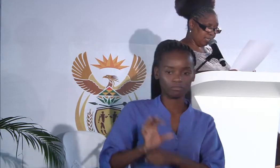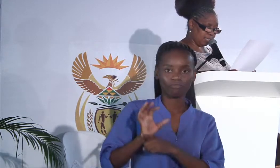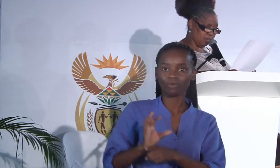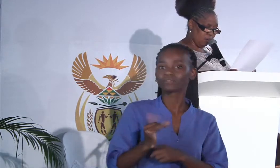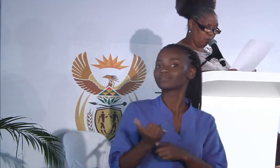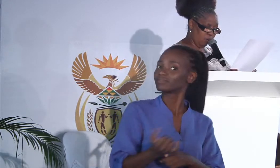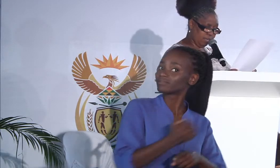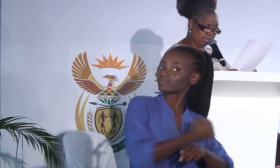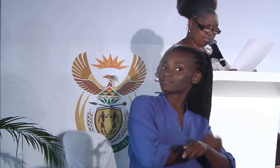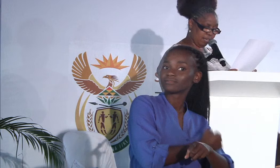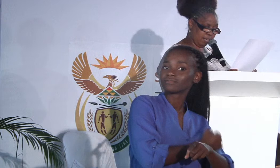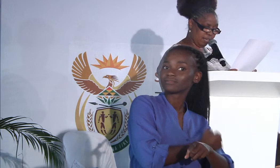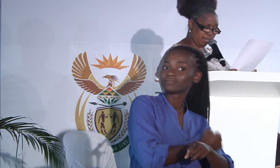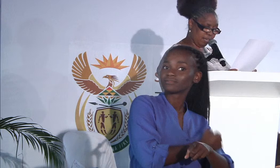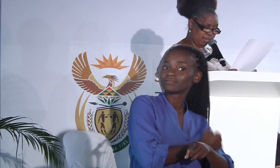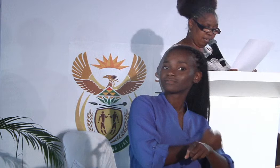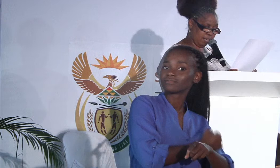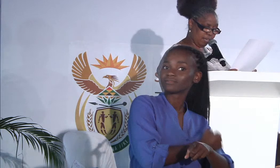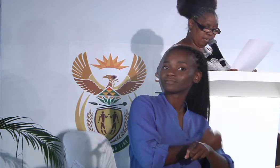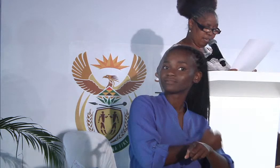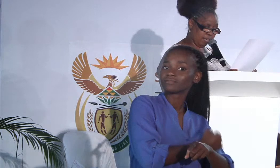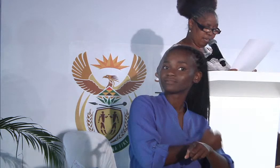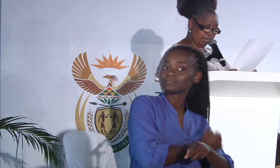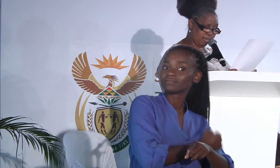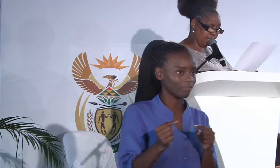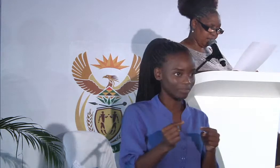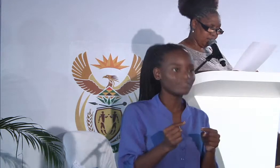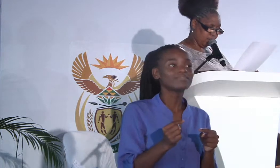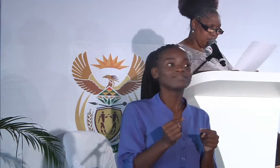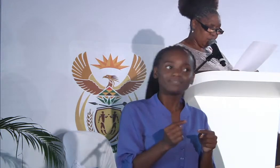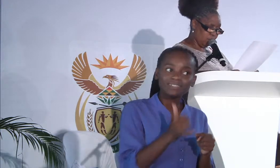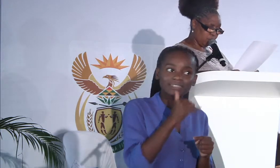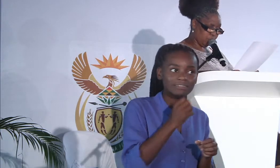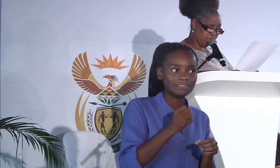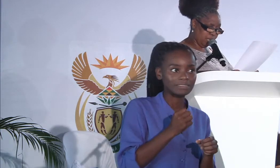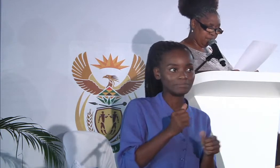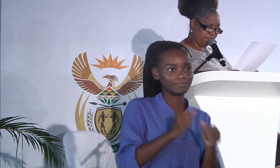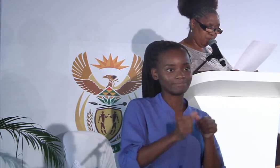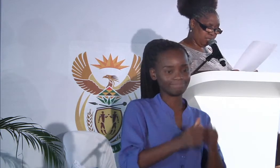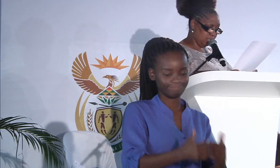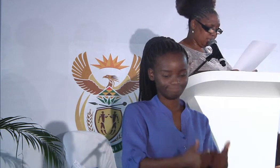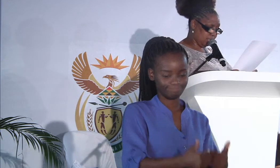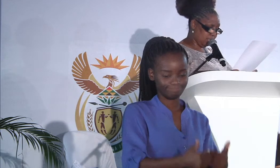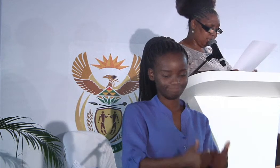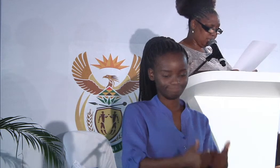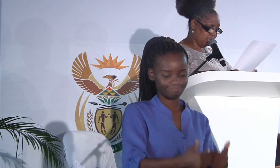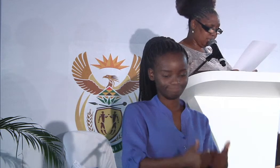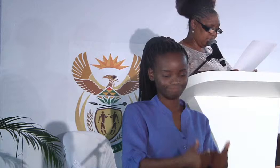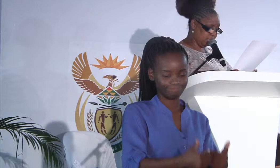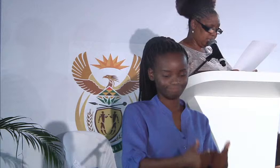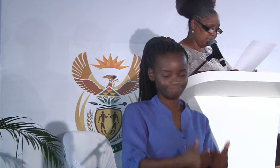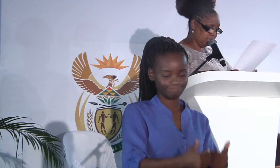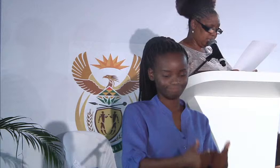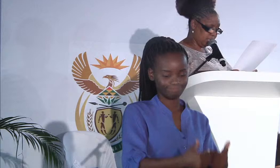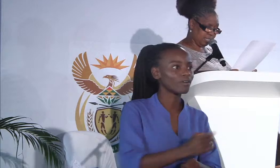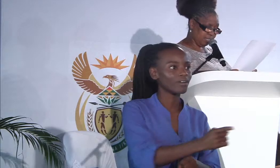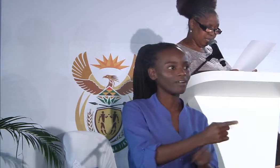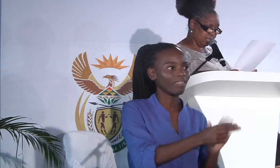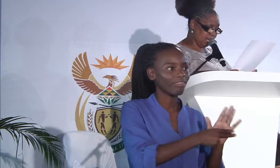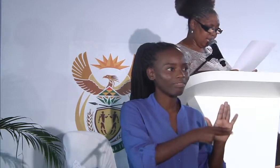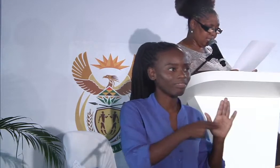drugs only served to isolate people further, to reinforce dangerous stigma that